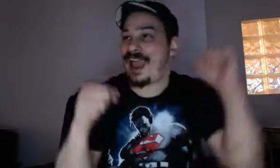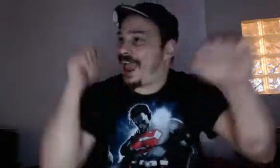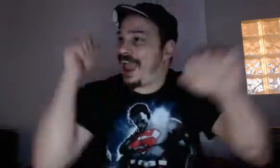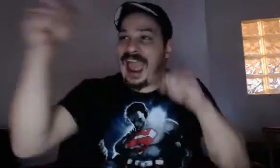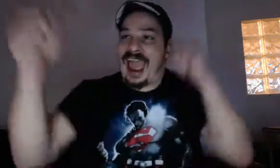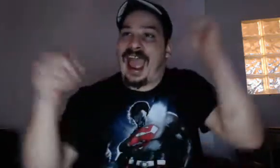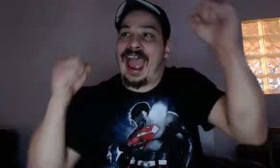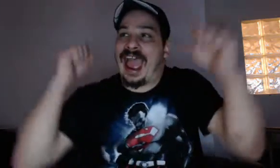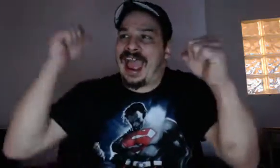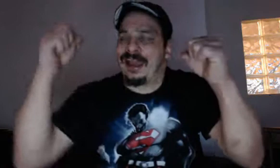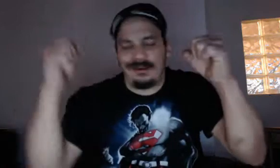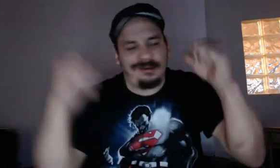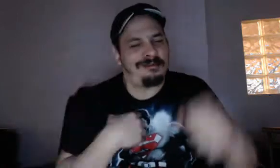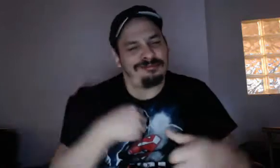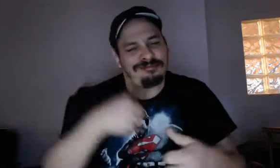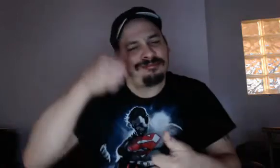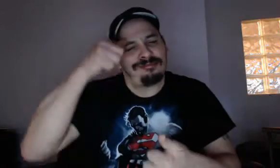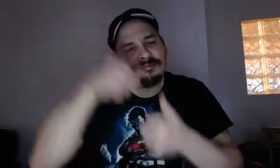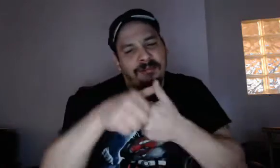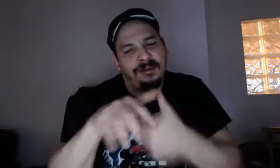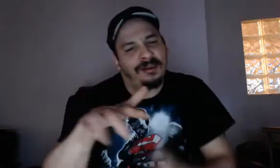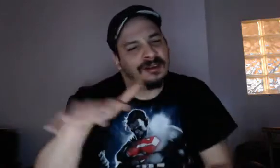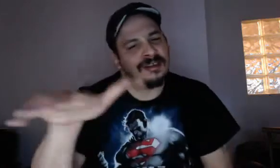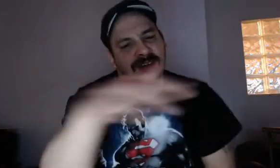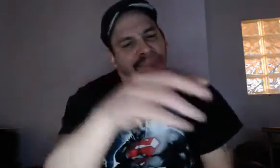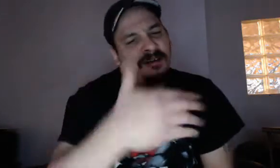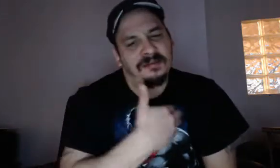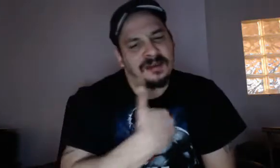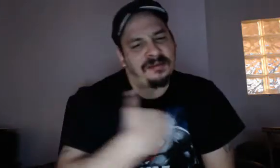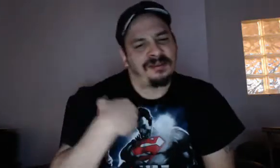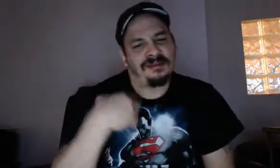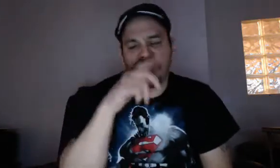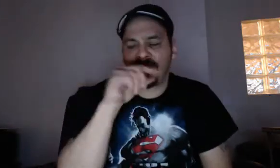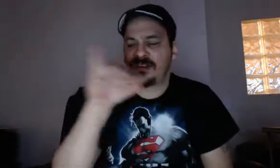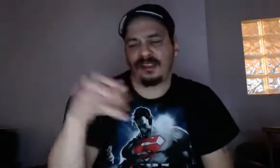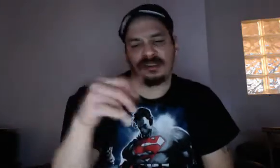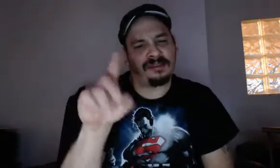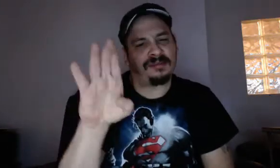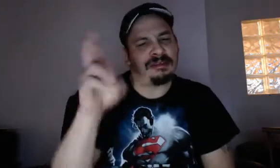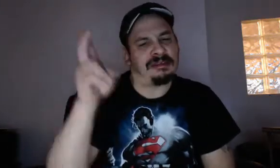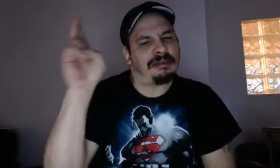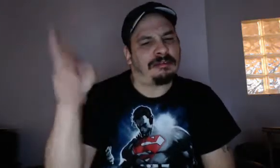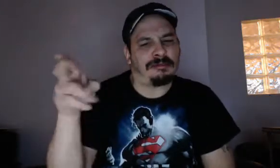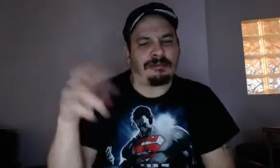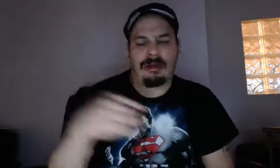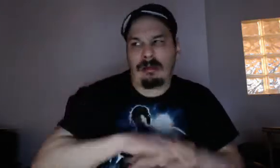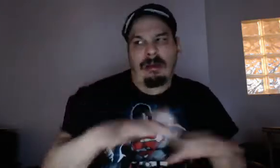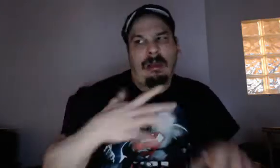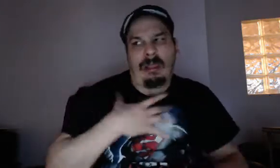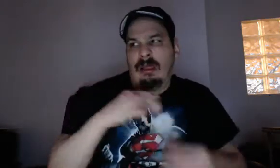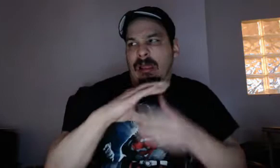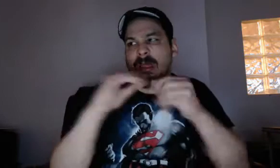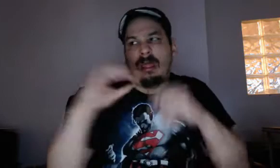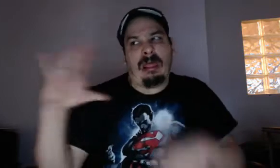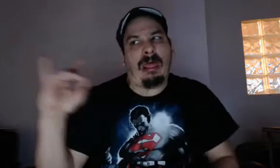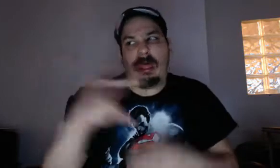And I should mention that someone in the White House, a White House official, said that the president was more emotional than many of the event planners